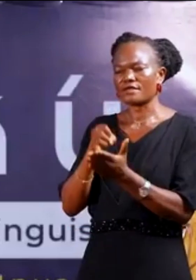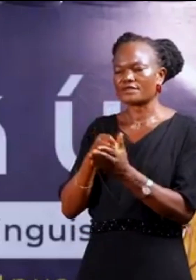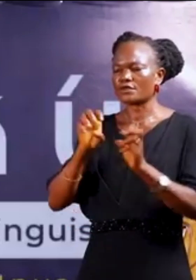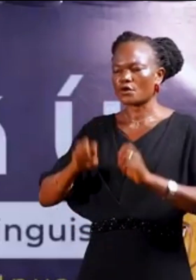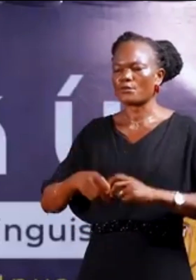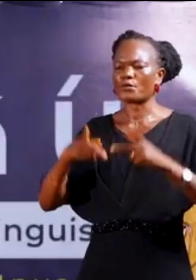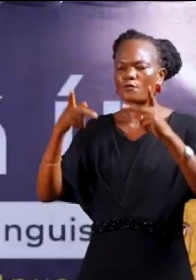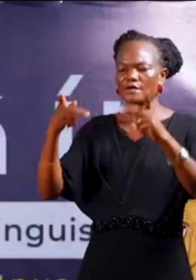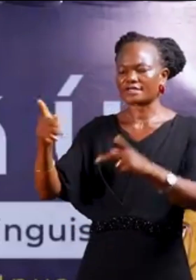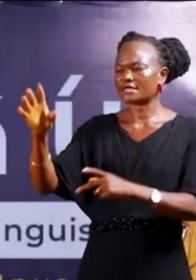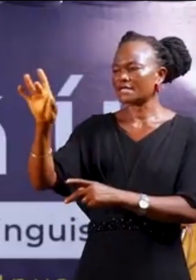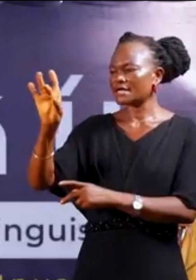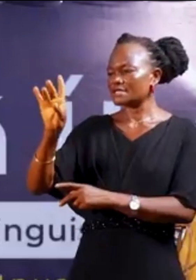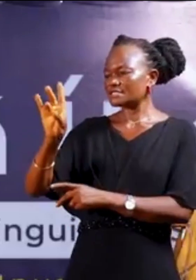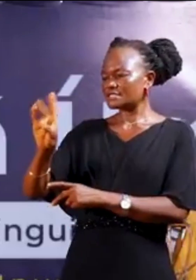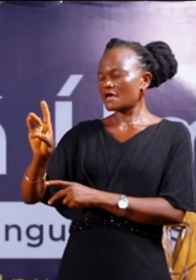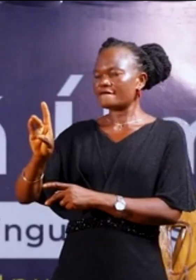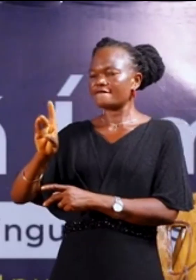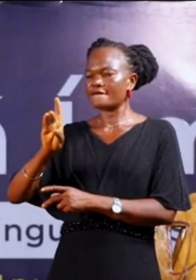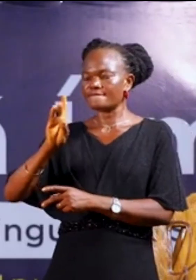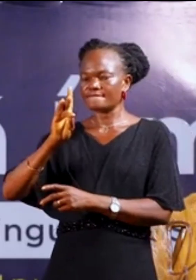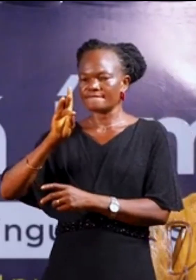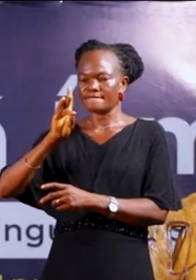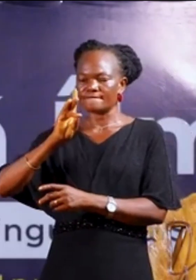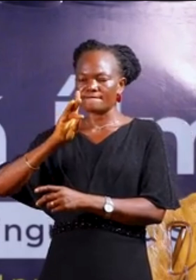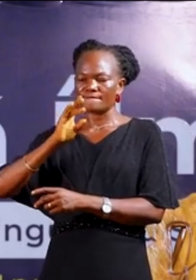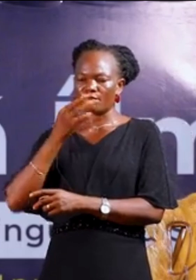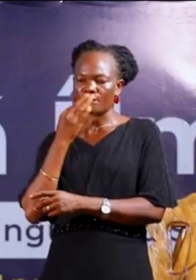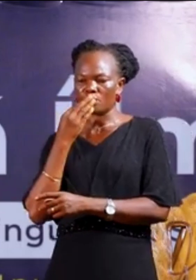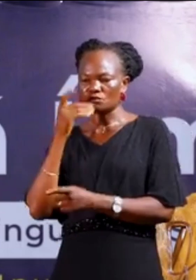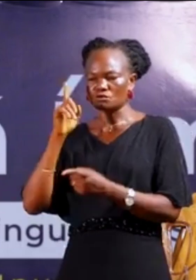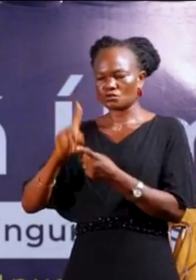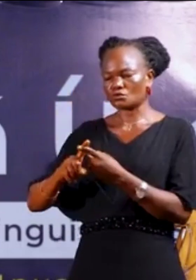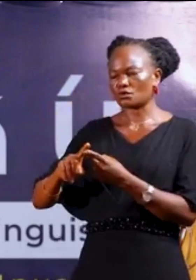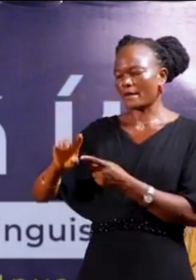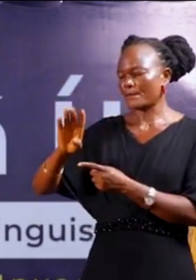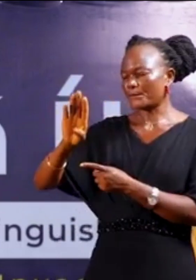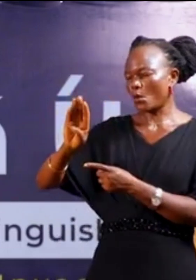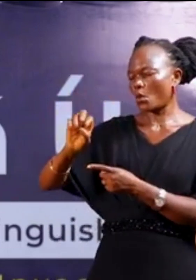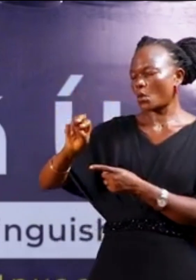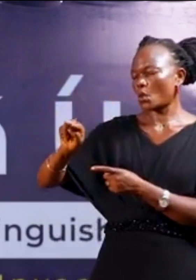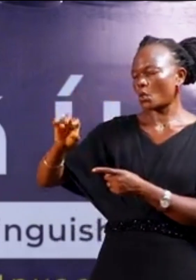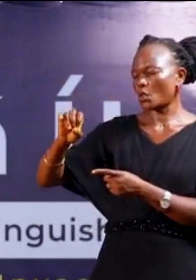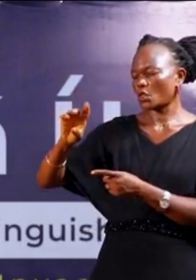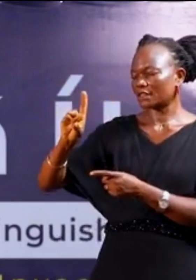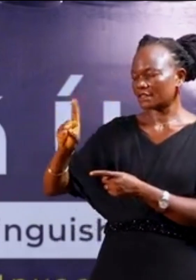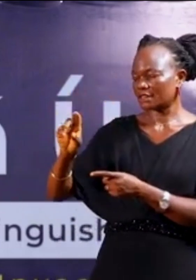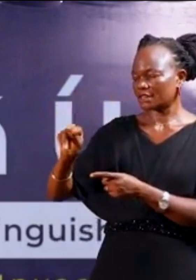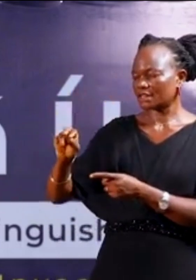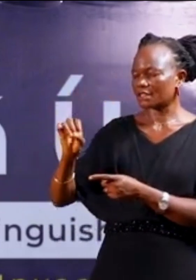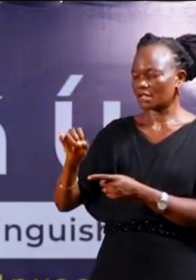providing staple food to Bonny. Bonny is in the riverine area, right?